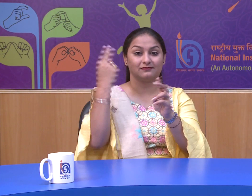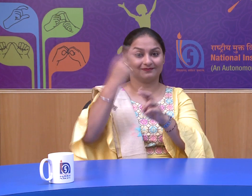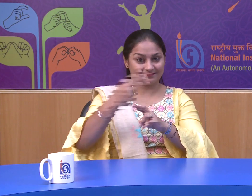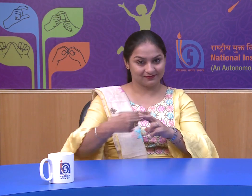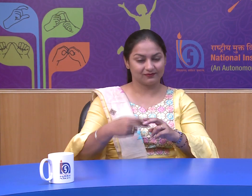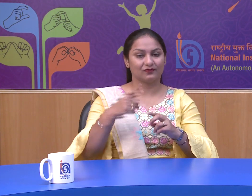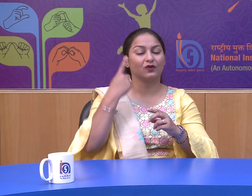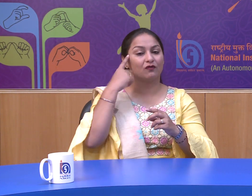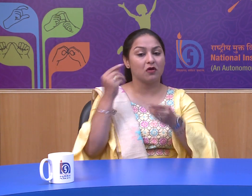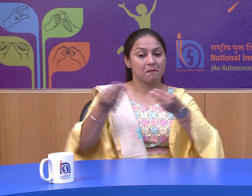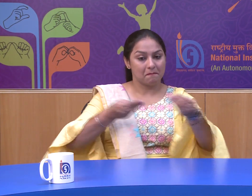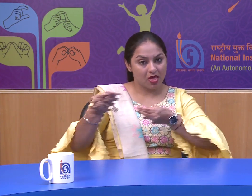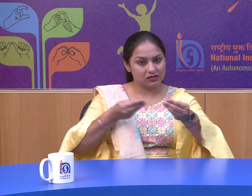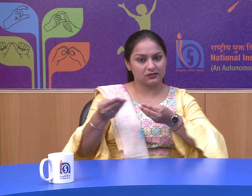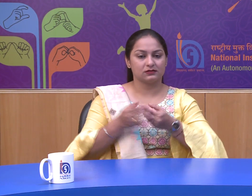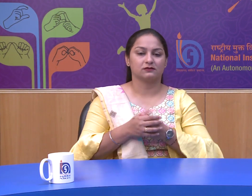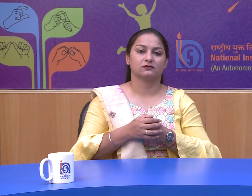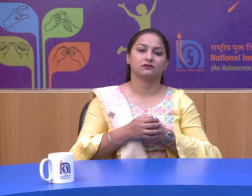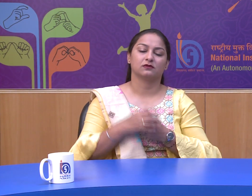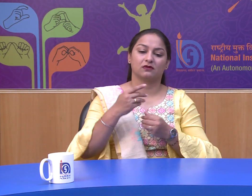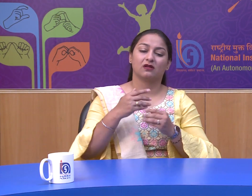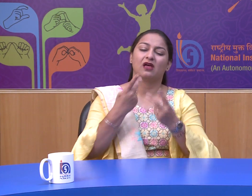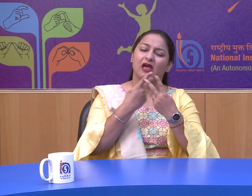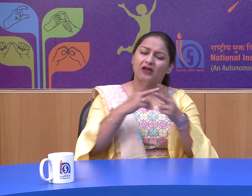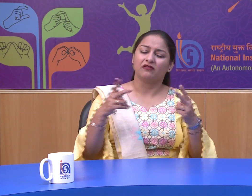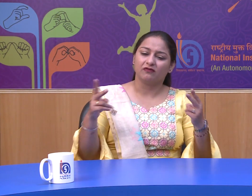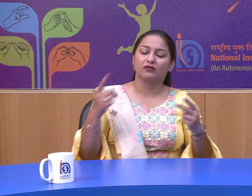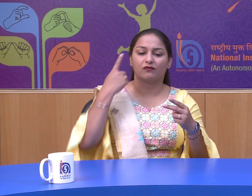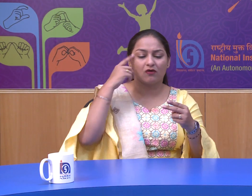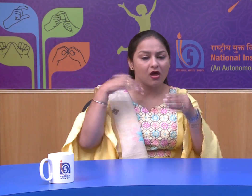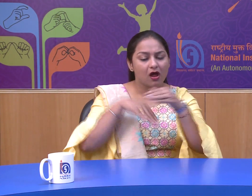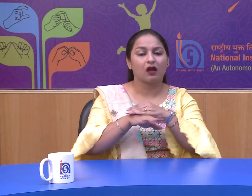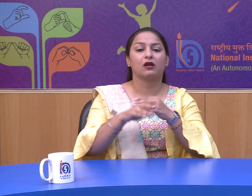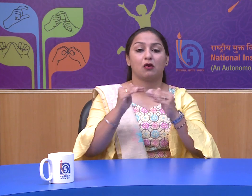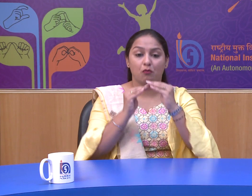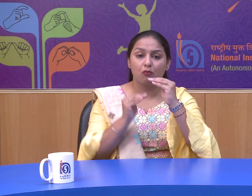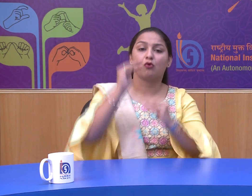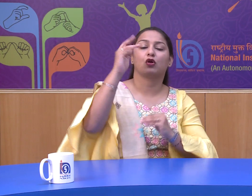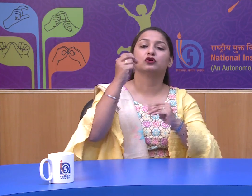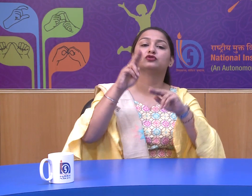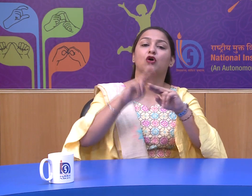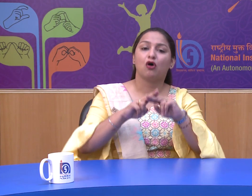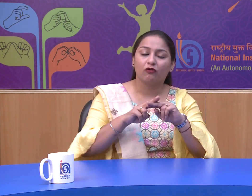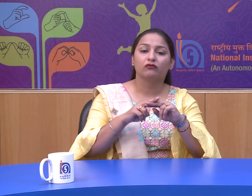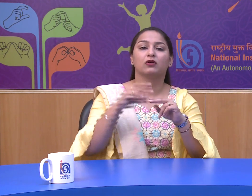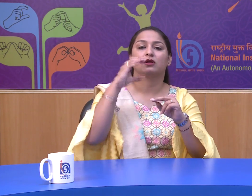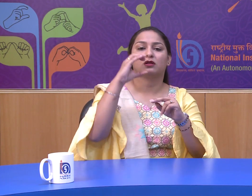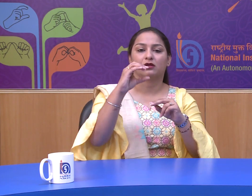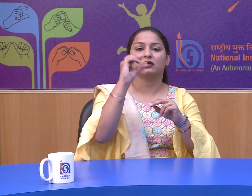and trade furthered the progress of cultural unity